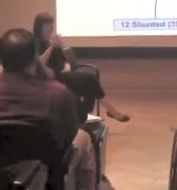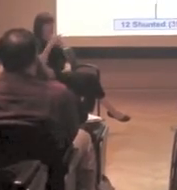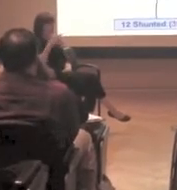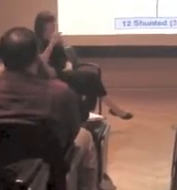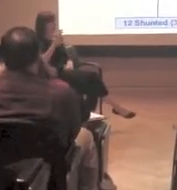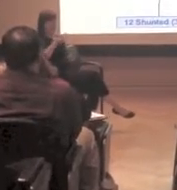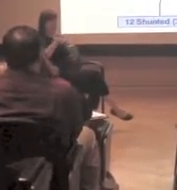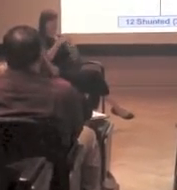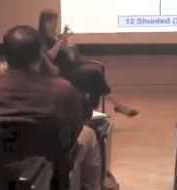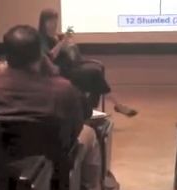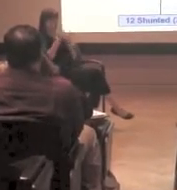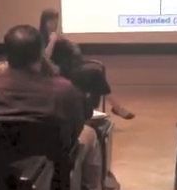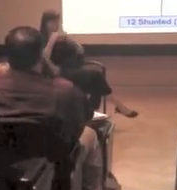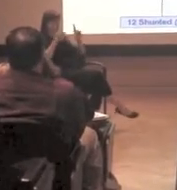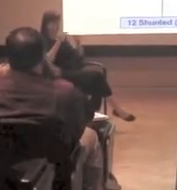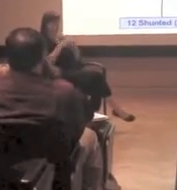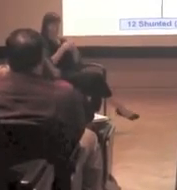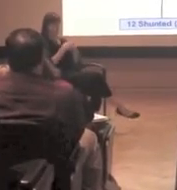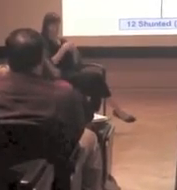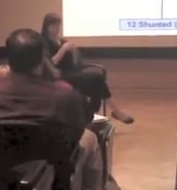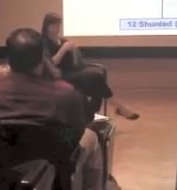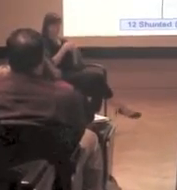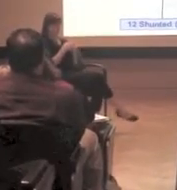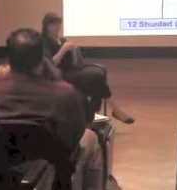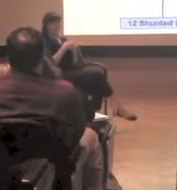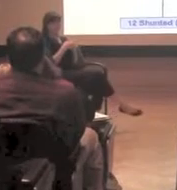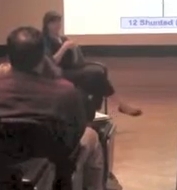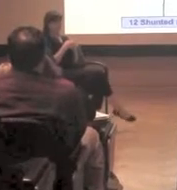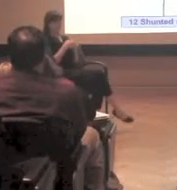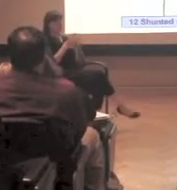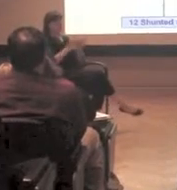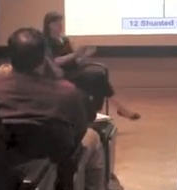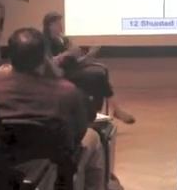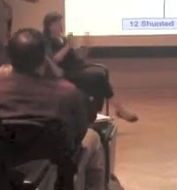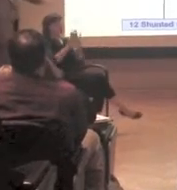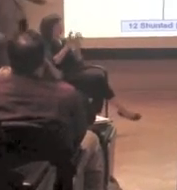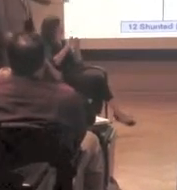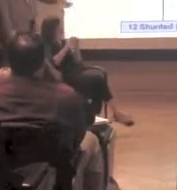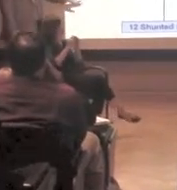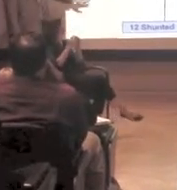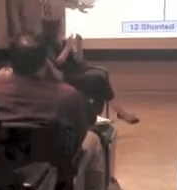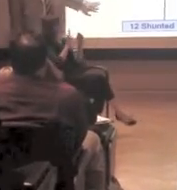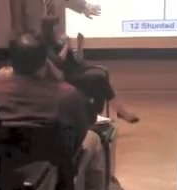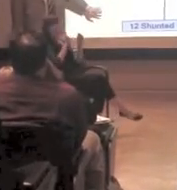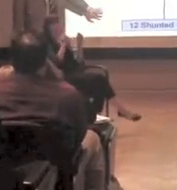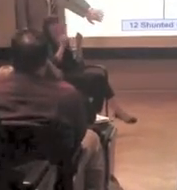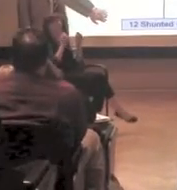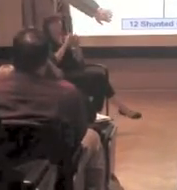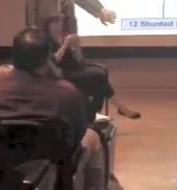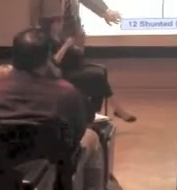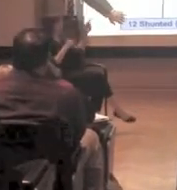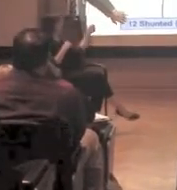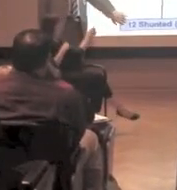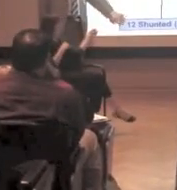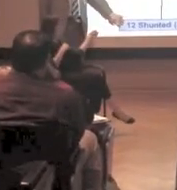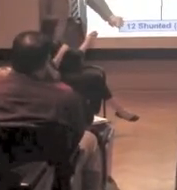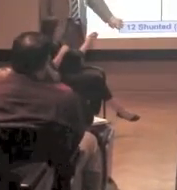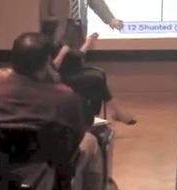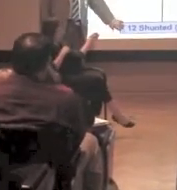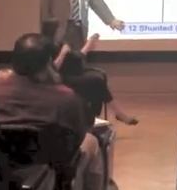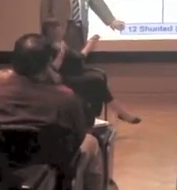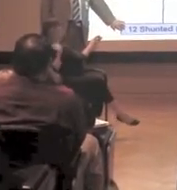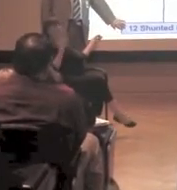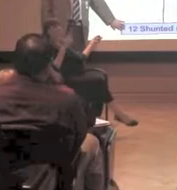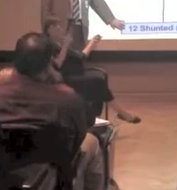are working for spina bifida. So the important number is this red number. So